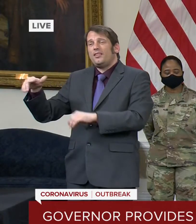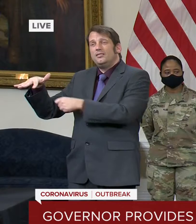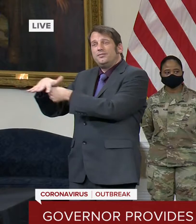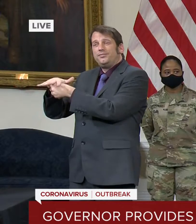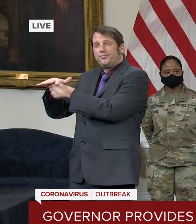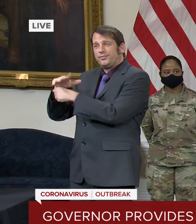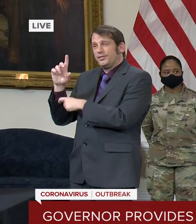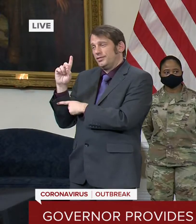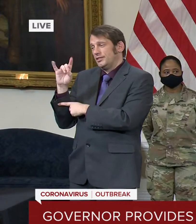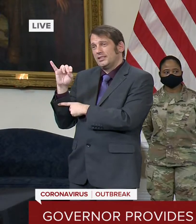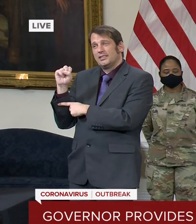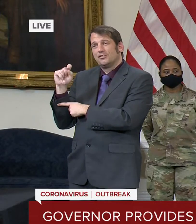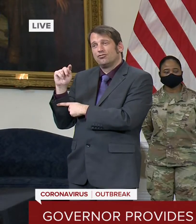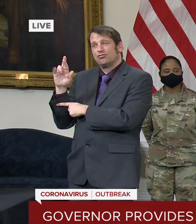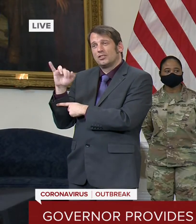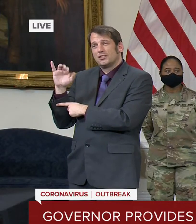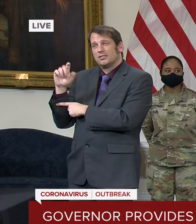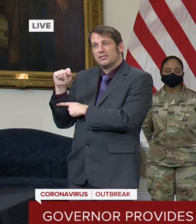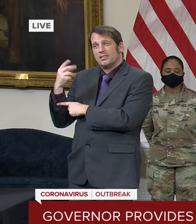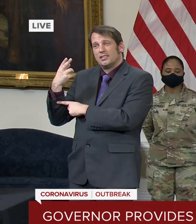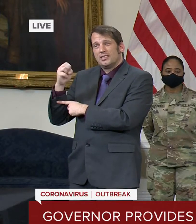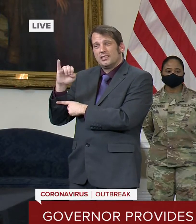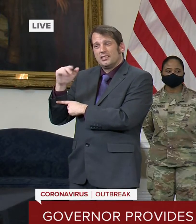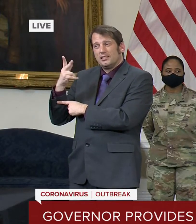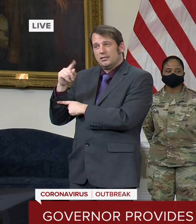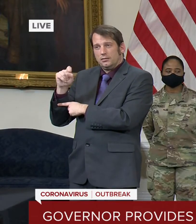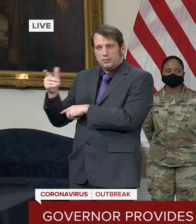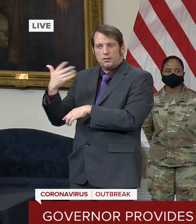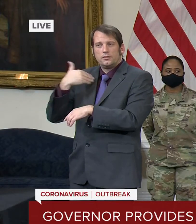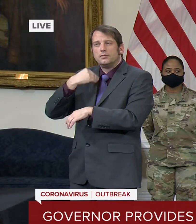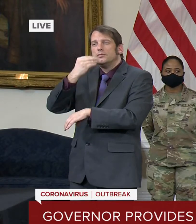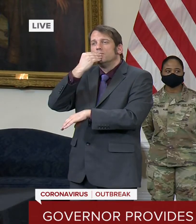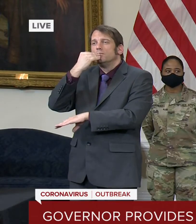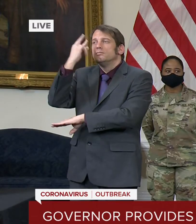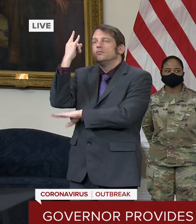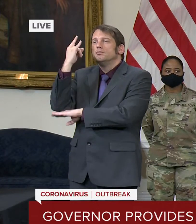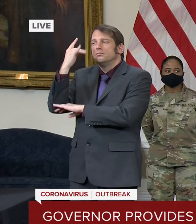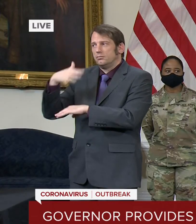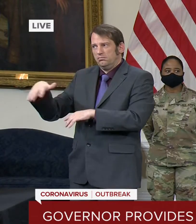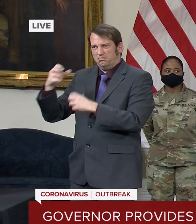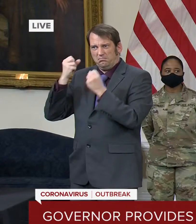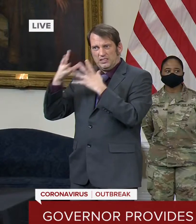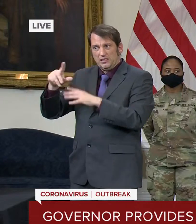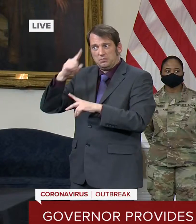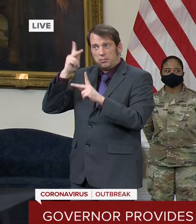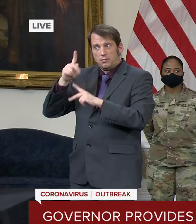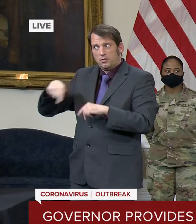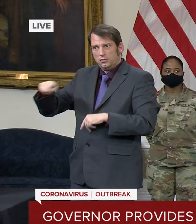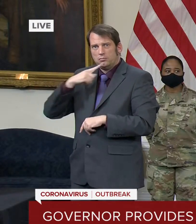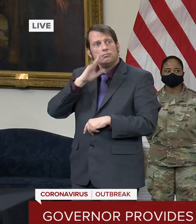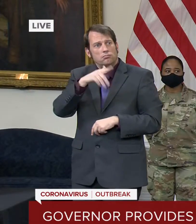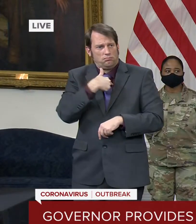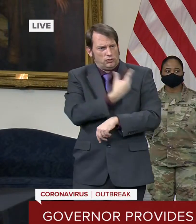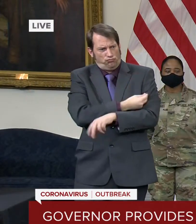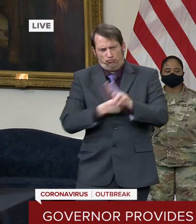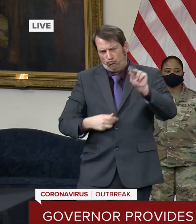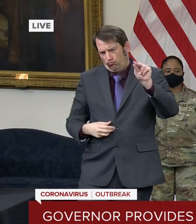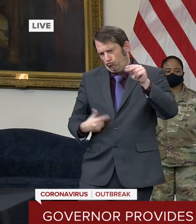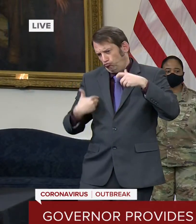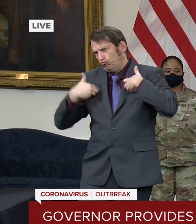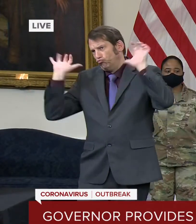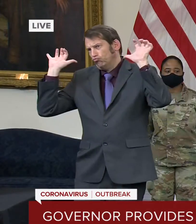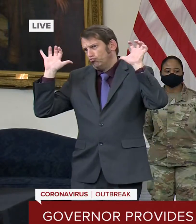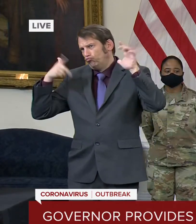lot. And many black residents of Prince George's County said, we don't want the vaccine. And there were probably more than half of the folks